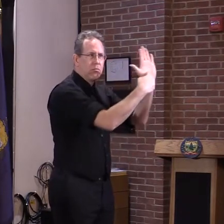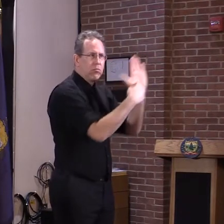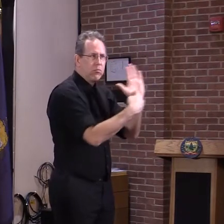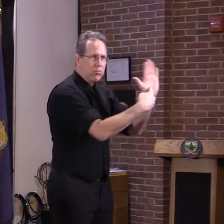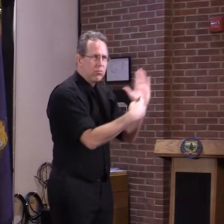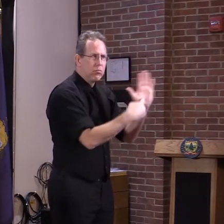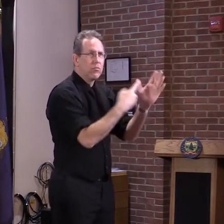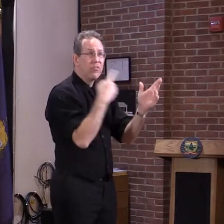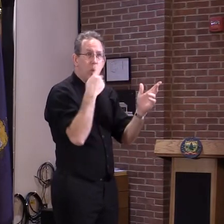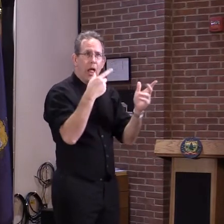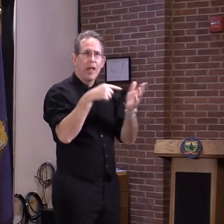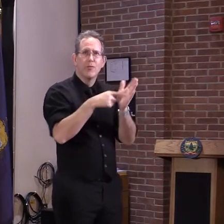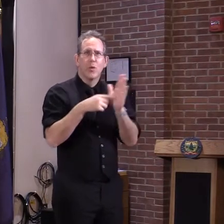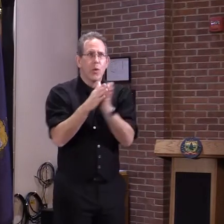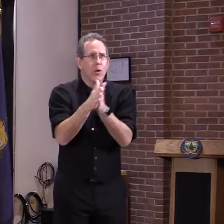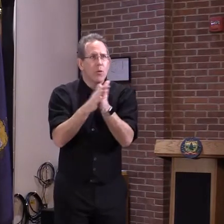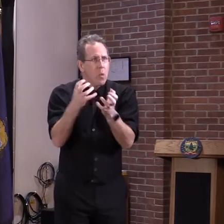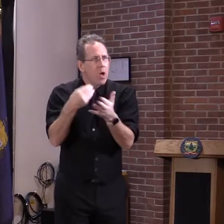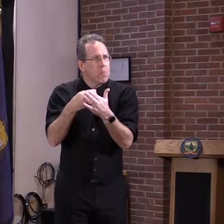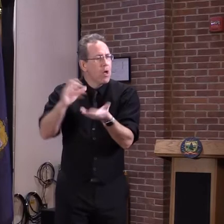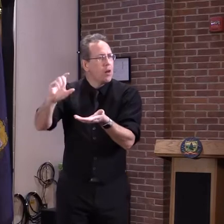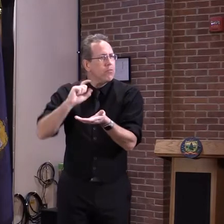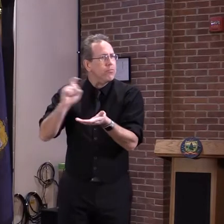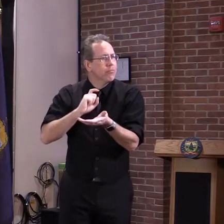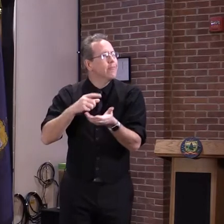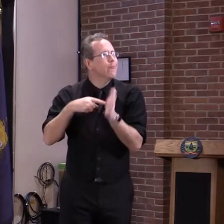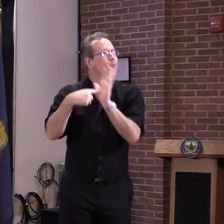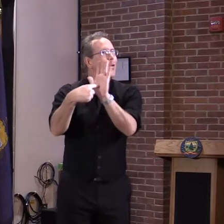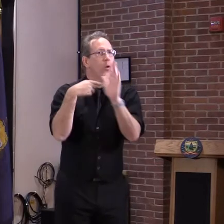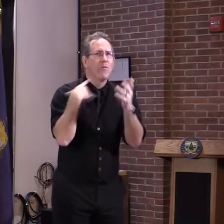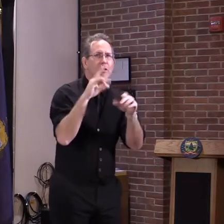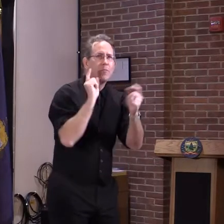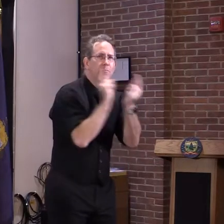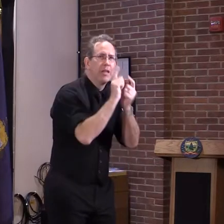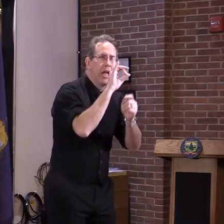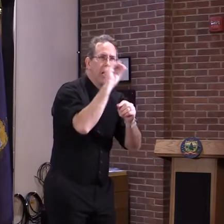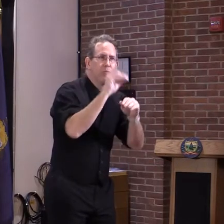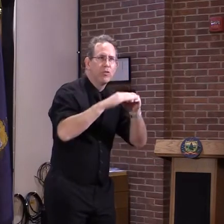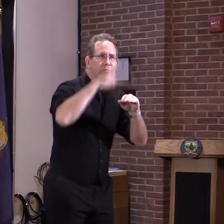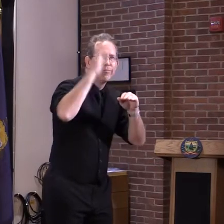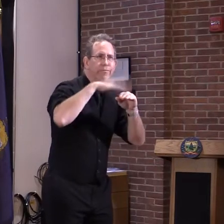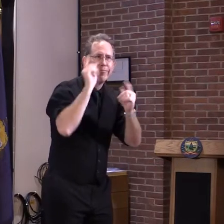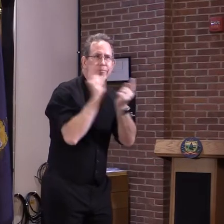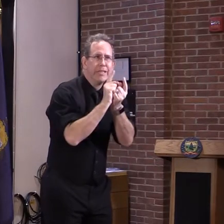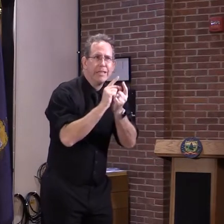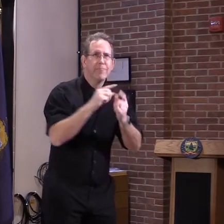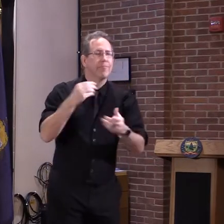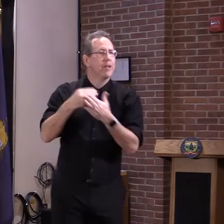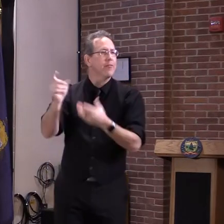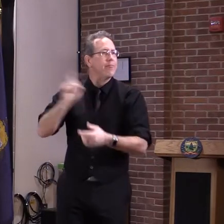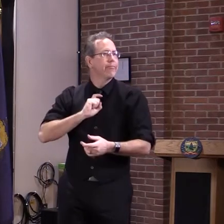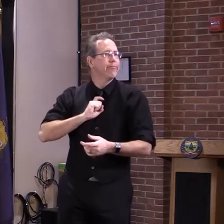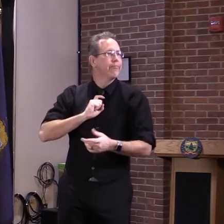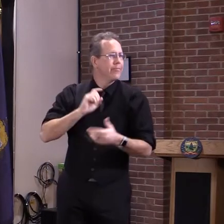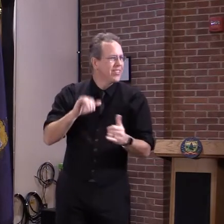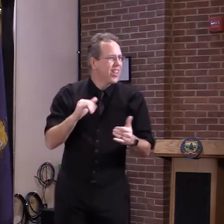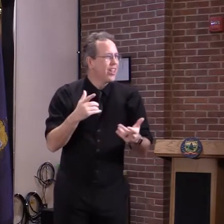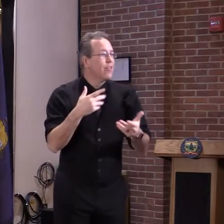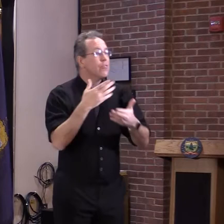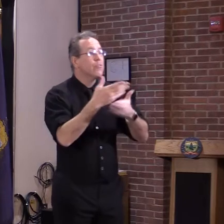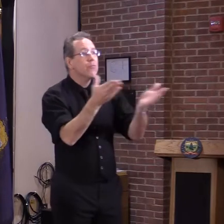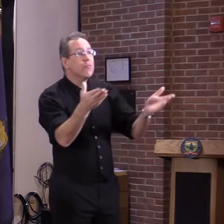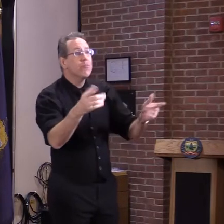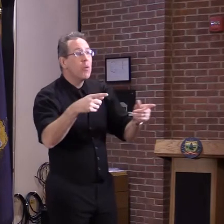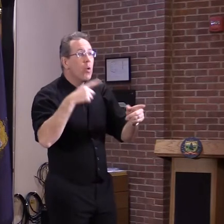have a threshold vaccination rate, but that isn't the same thing as what is the broader eligibility across the state. You